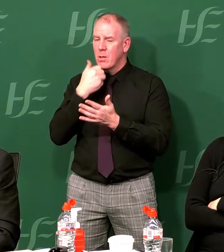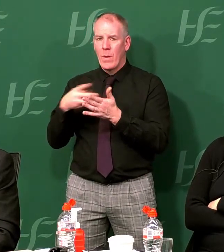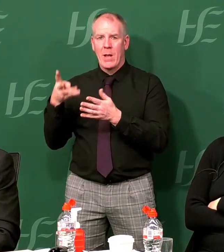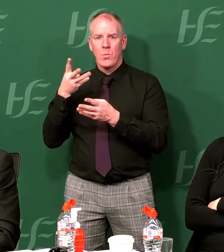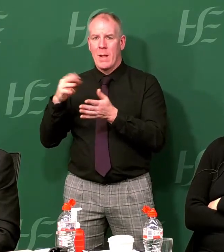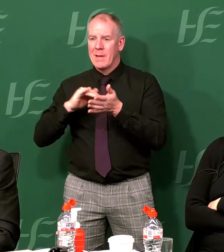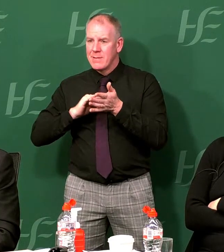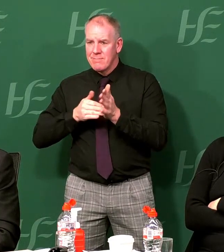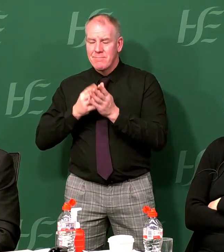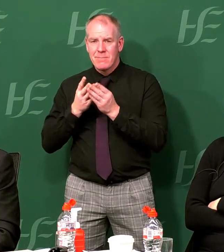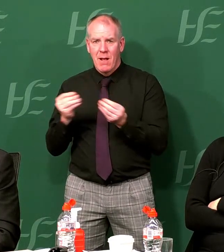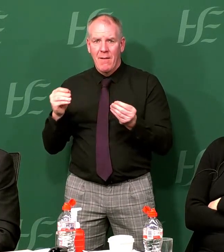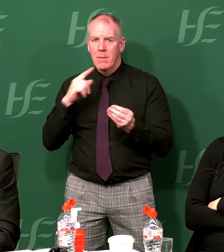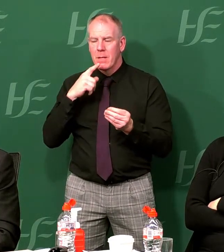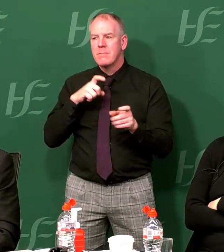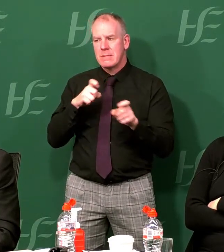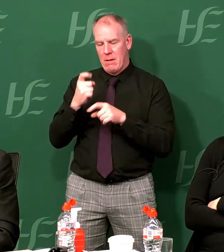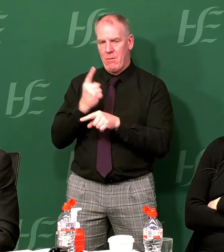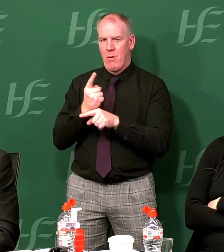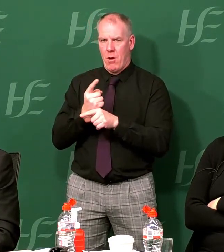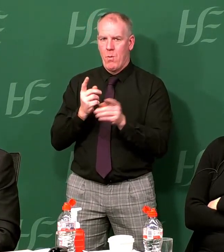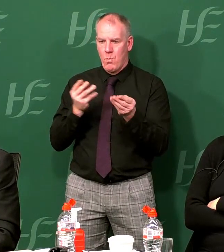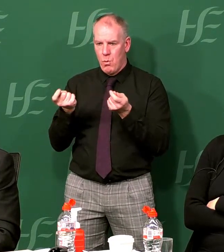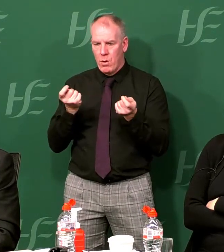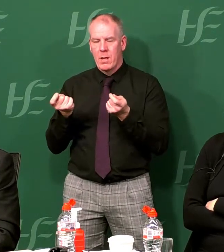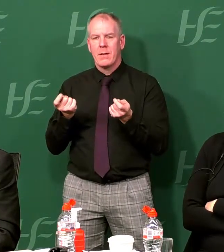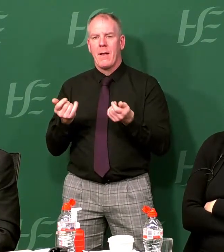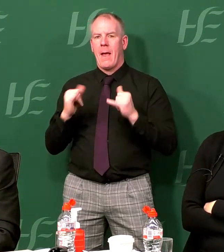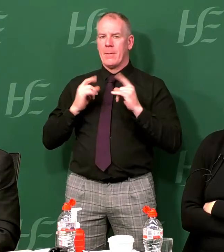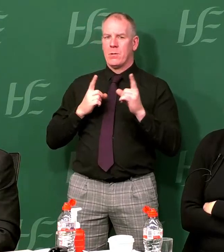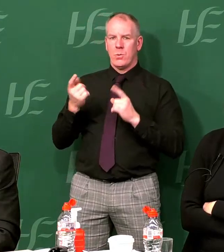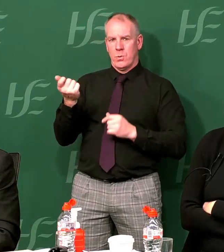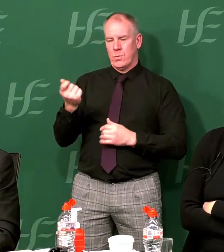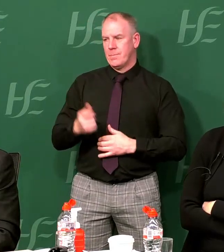working relentlessly to have a facility to do that.